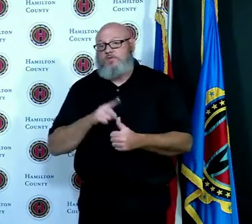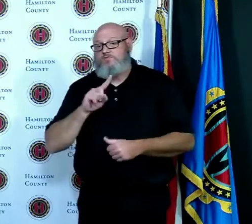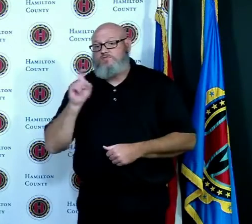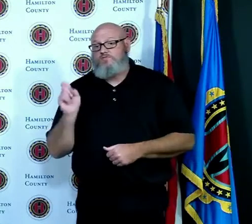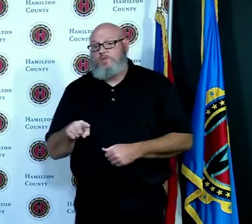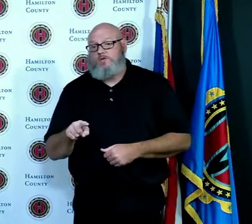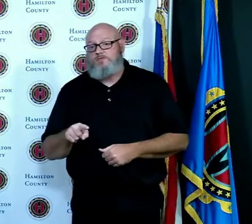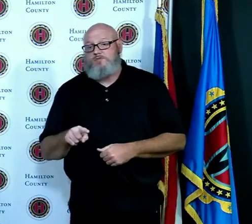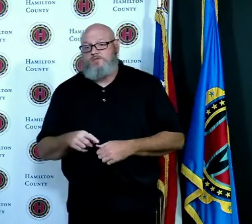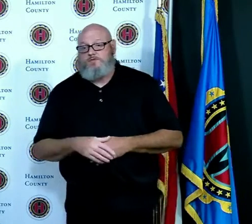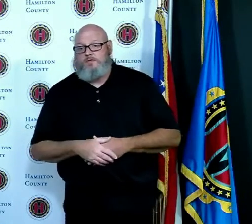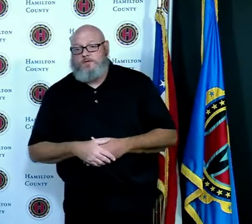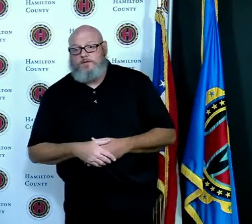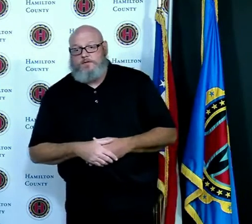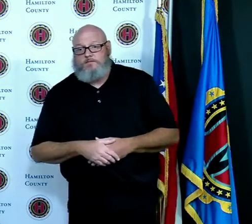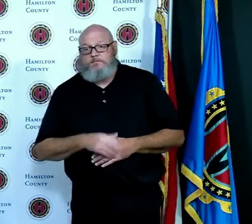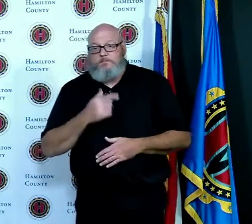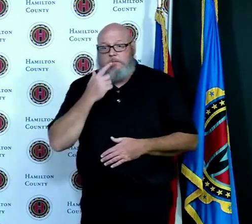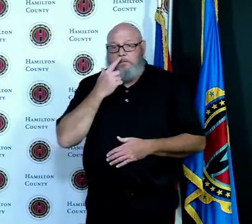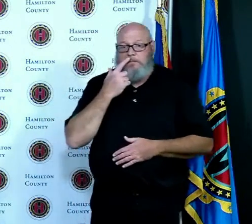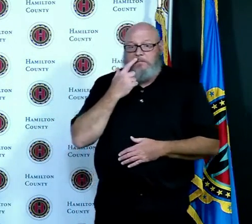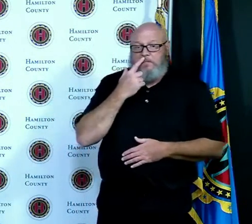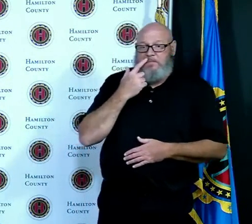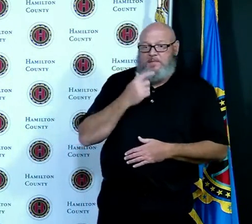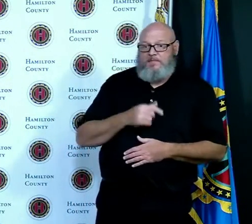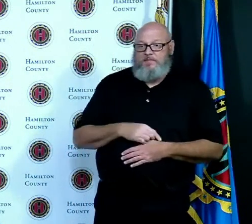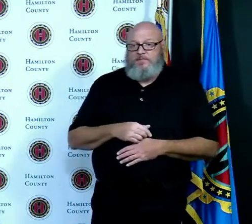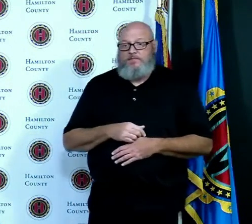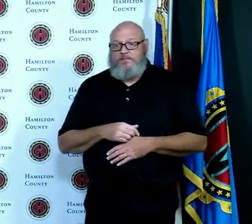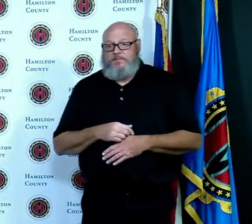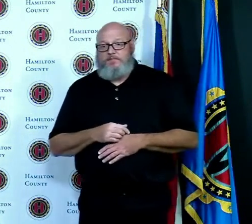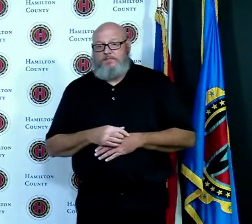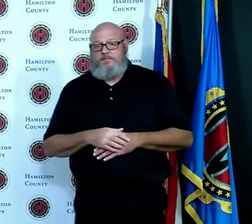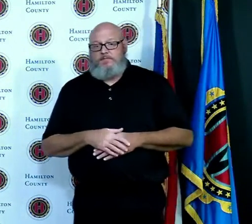and I believe it's for you, Greg. Yeah.